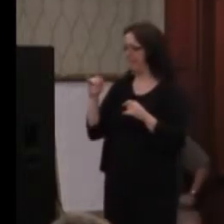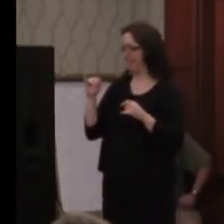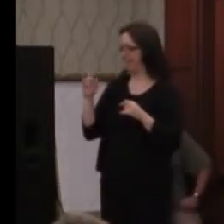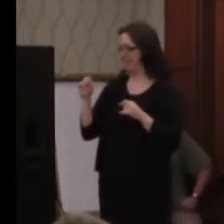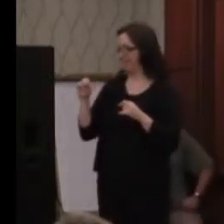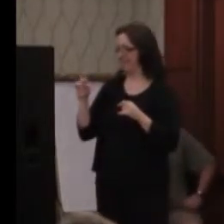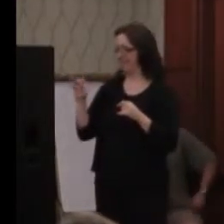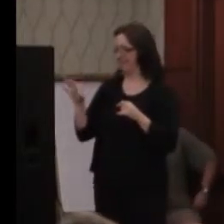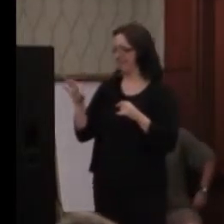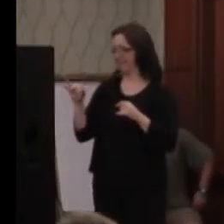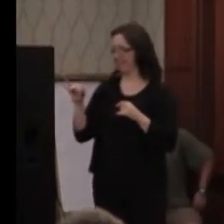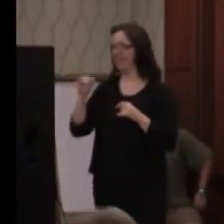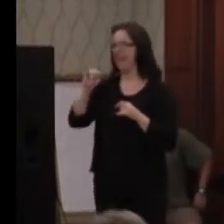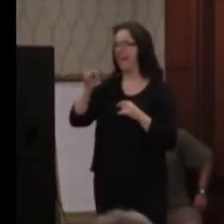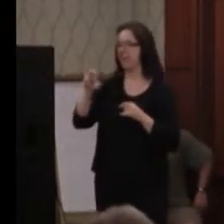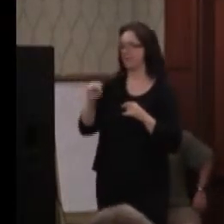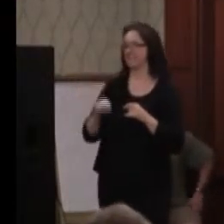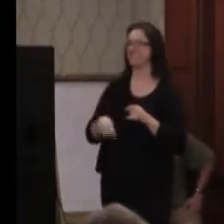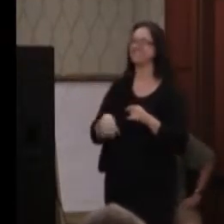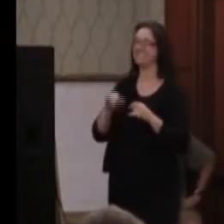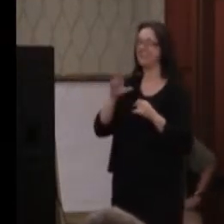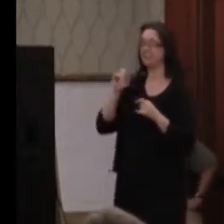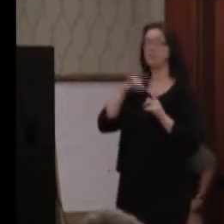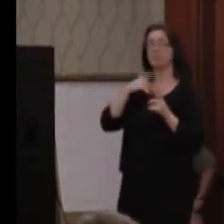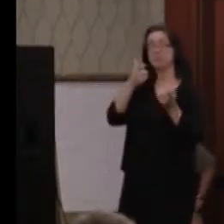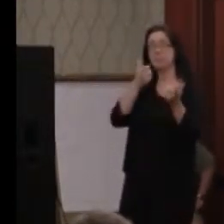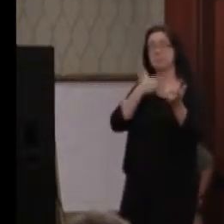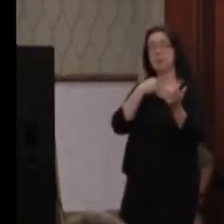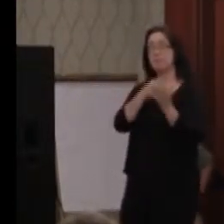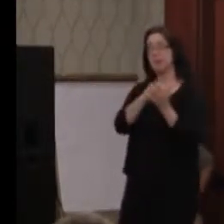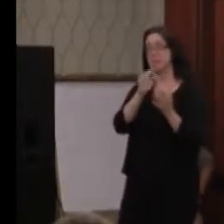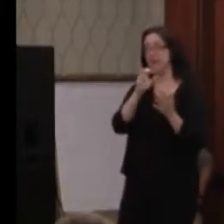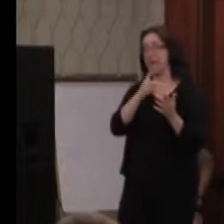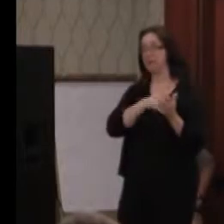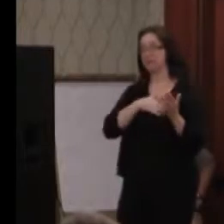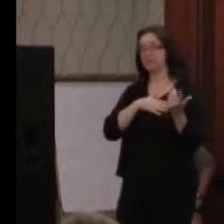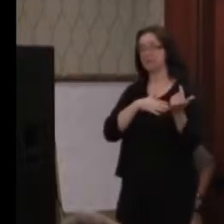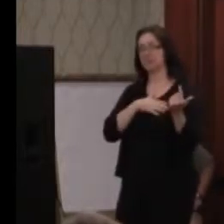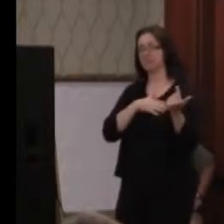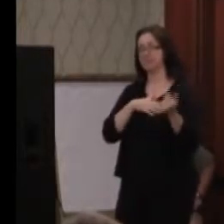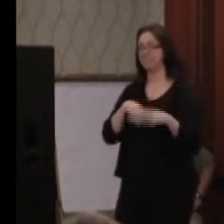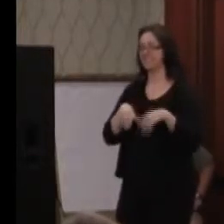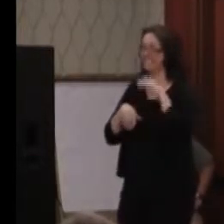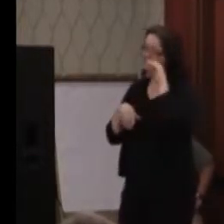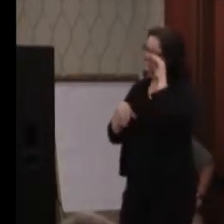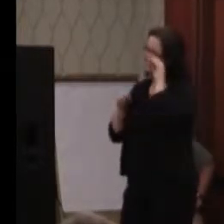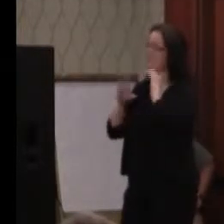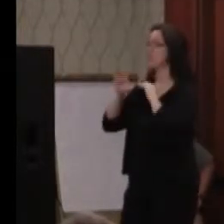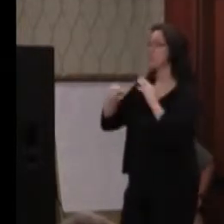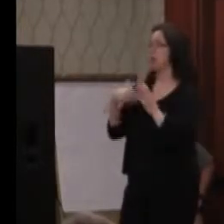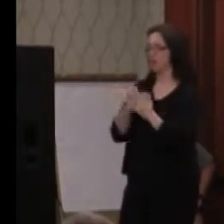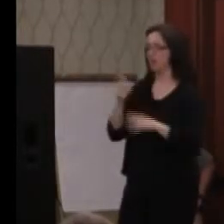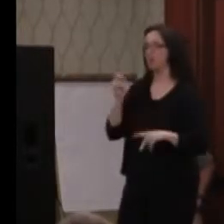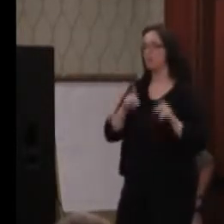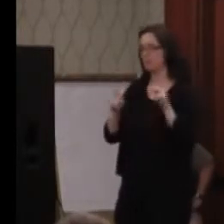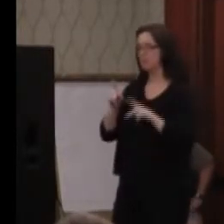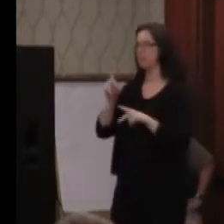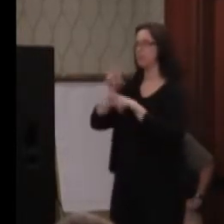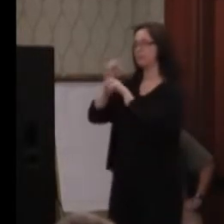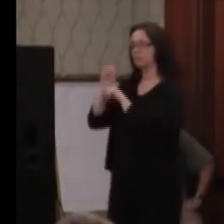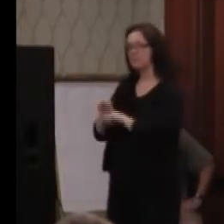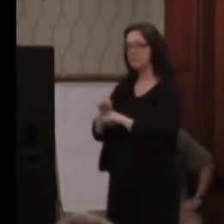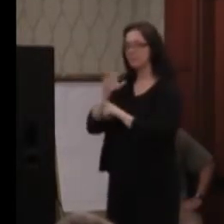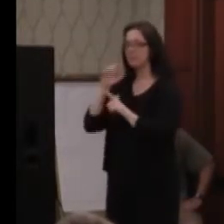So if I'm not like a full citizen, can I have my tax money back, please? So all of these people, all of these traditions, the